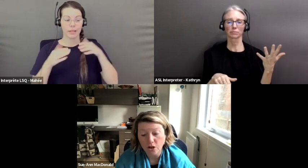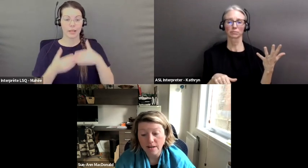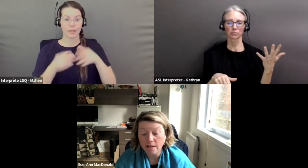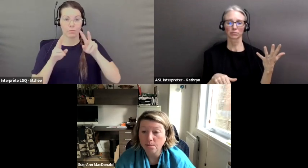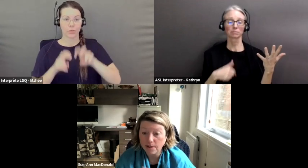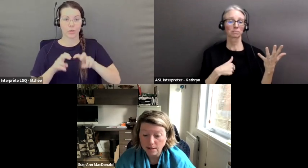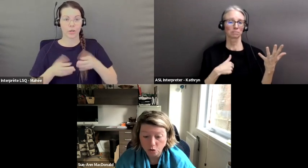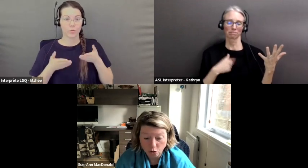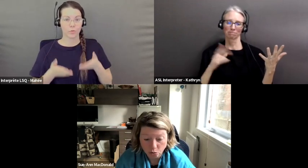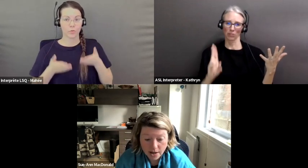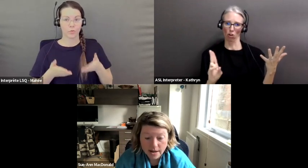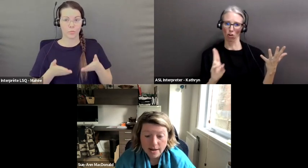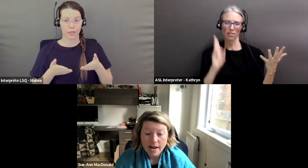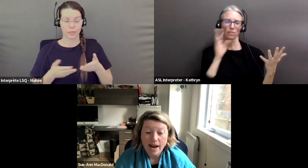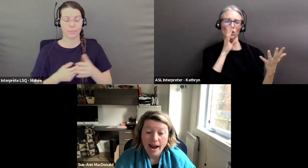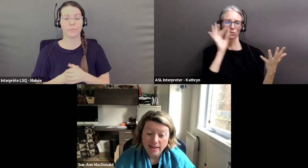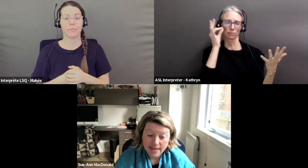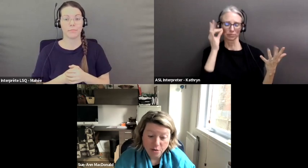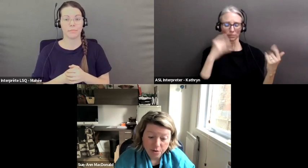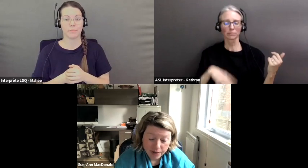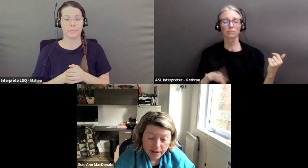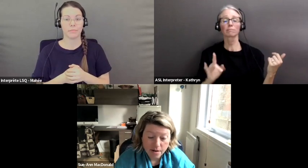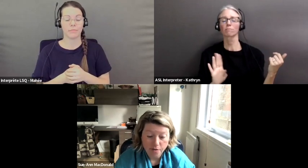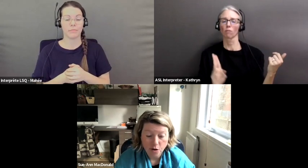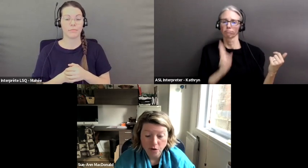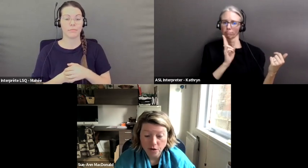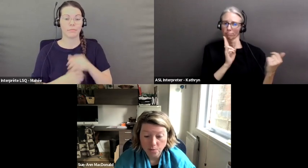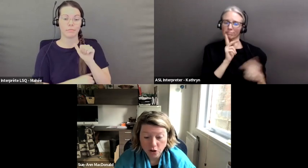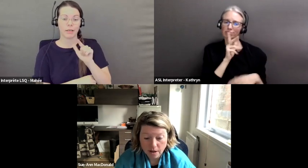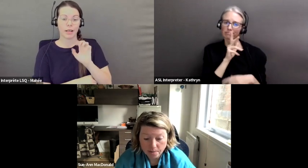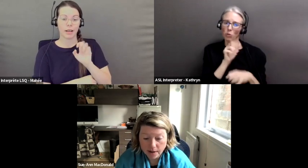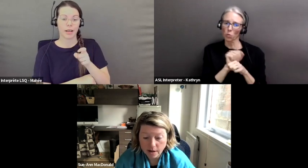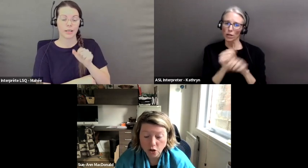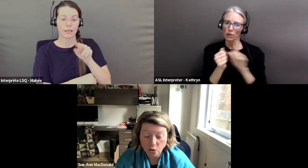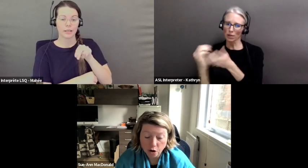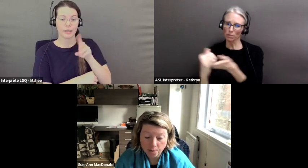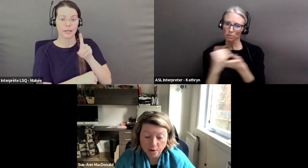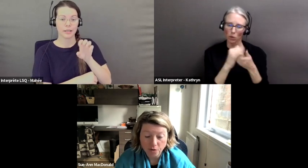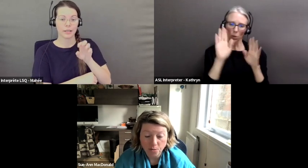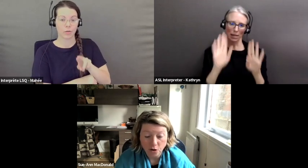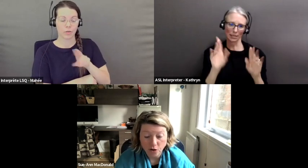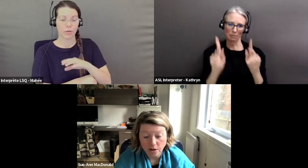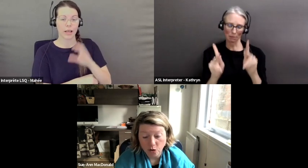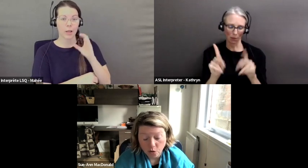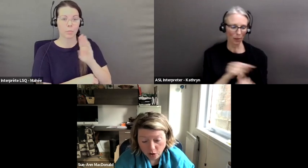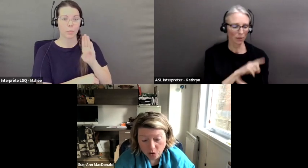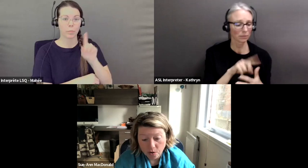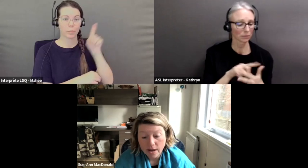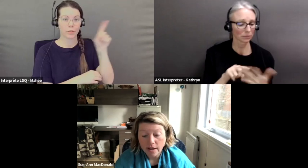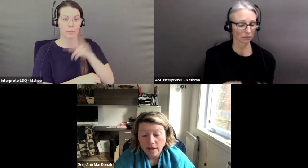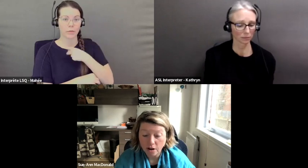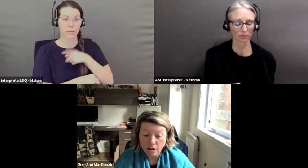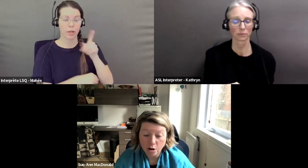ce projet qui sommes ici aujourd'hui. Alexandra Flynn of the University of British Columbia, Joe Hermer from University of